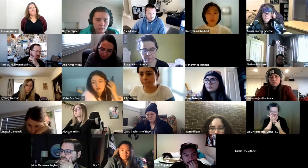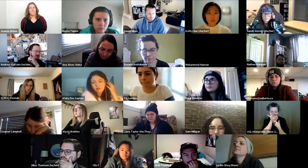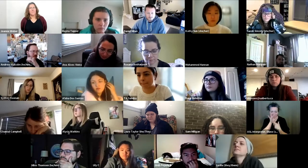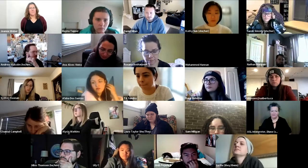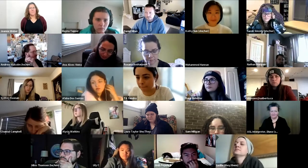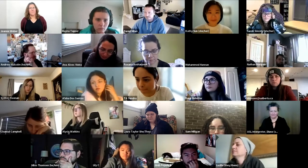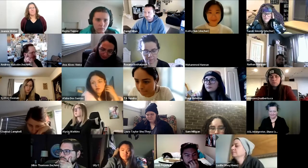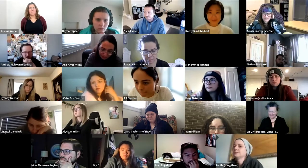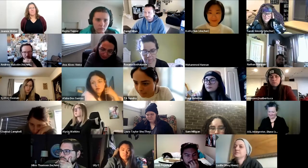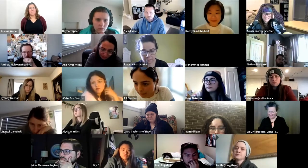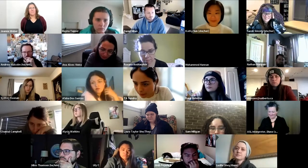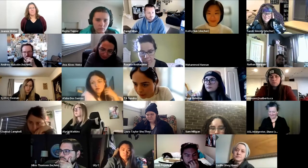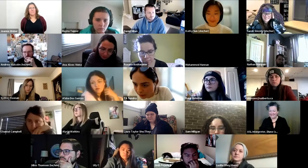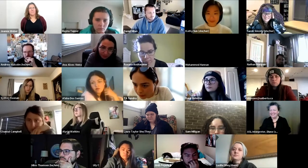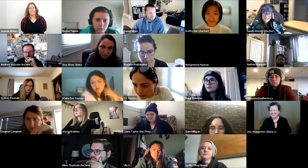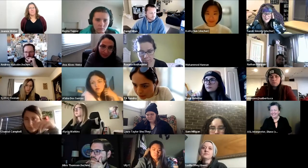Great.